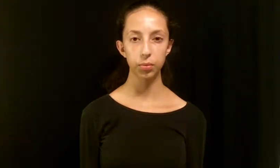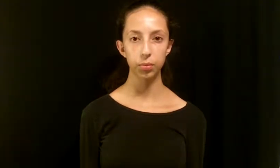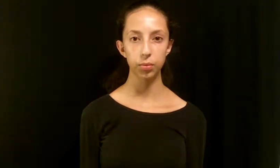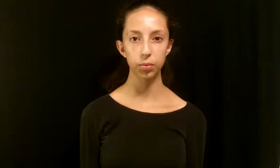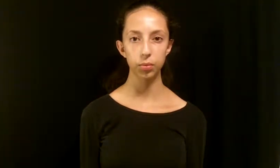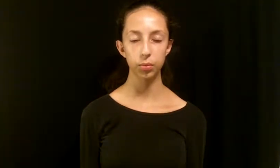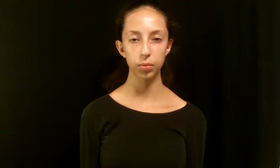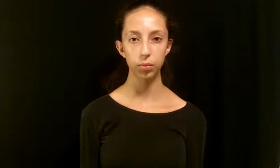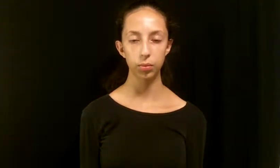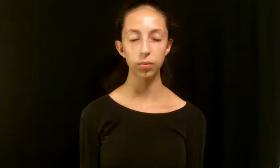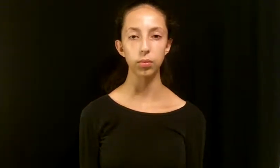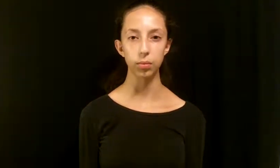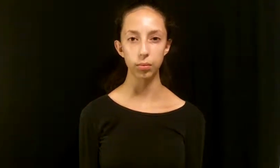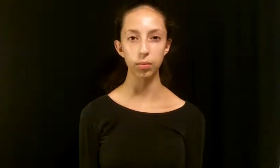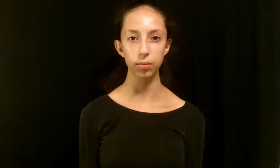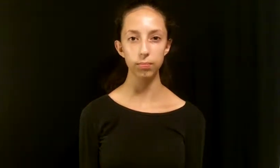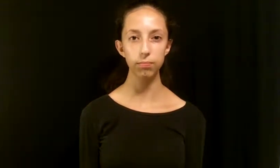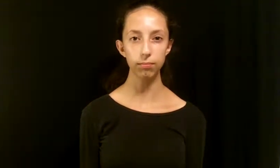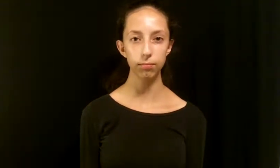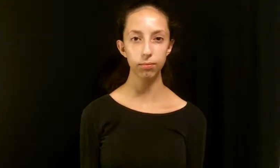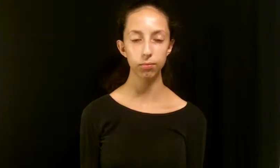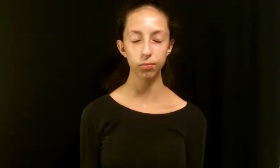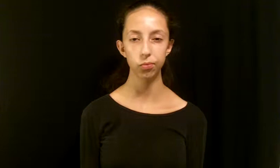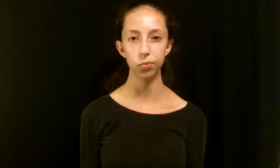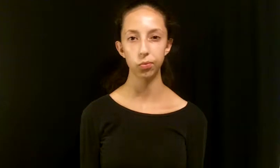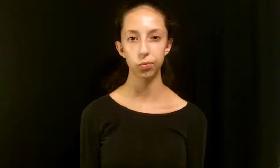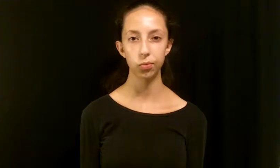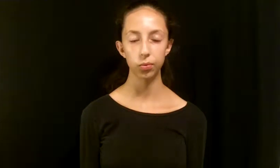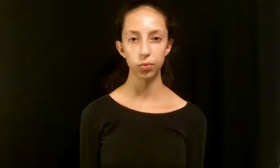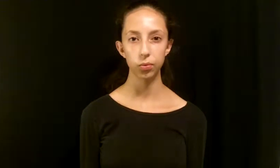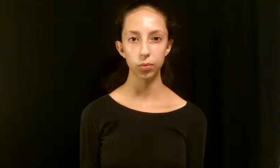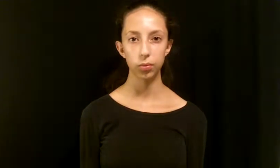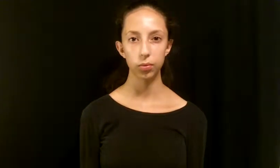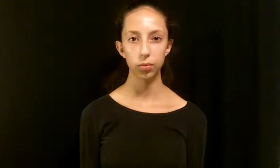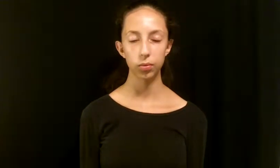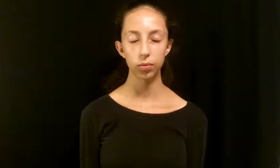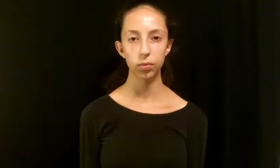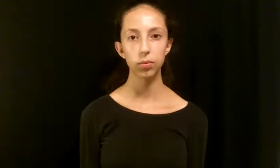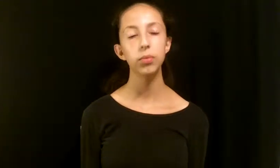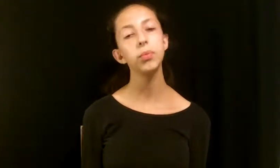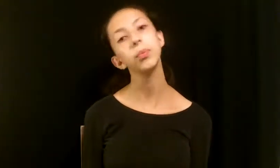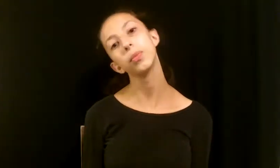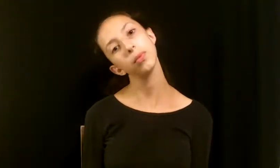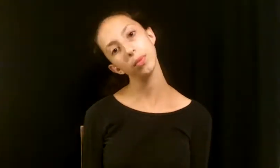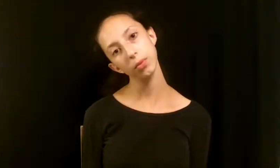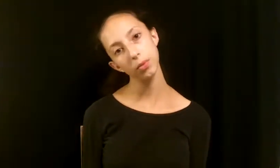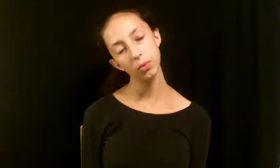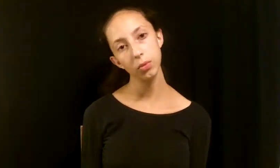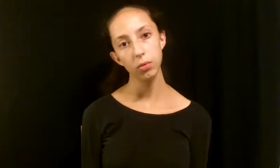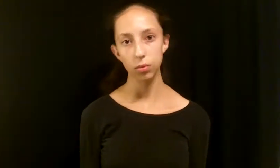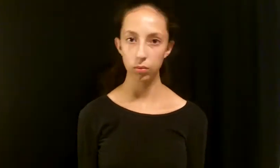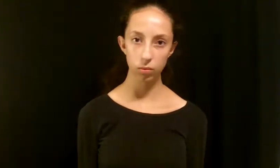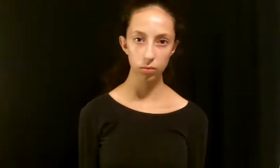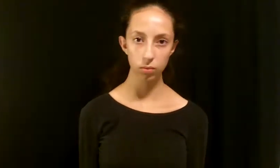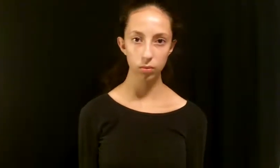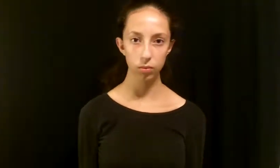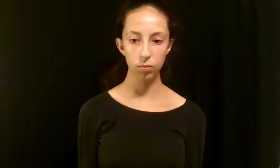about a person. And sometimes in ASL, the agent or the person part of it is where you take your